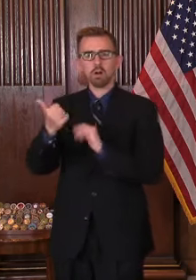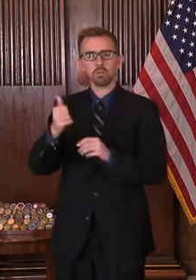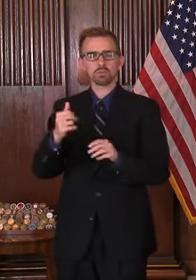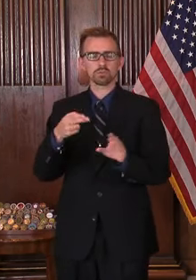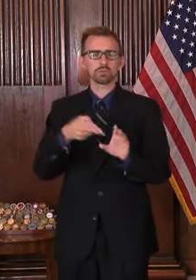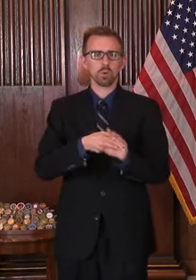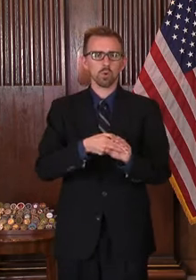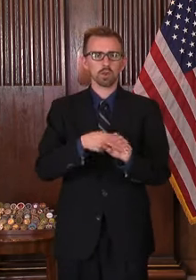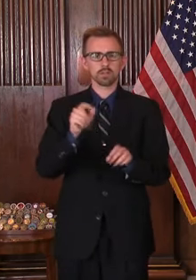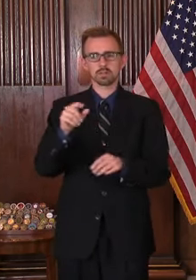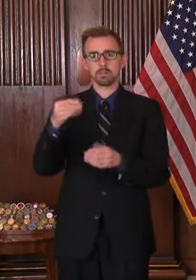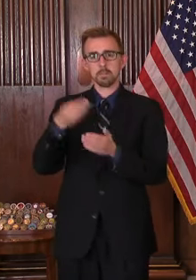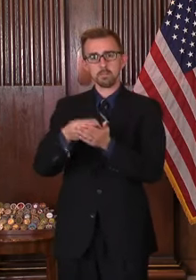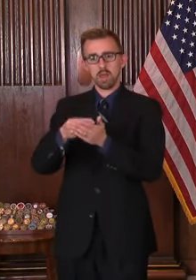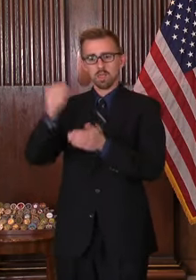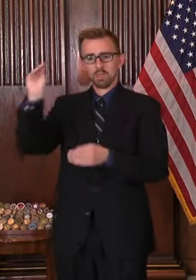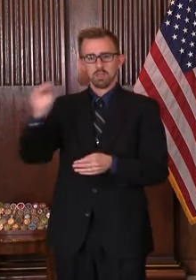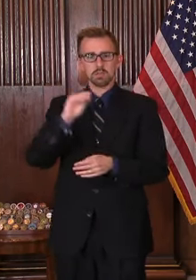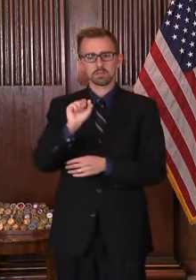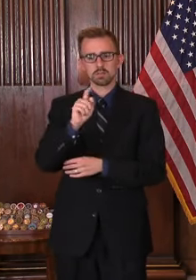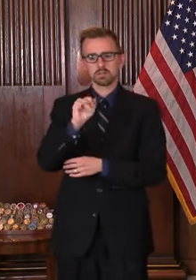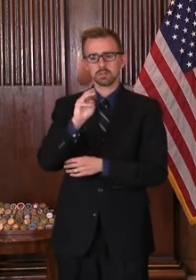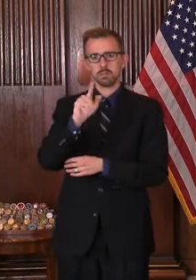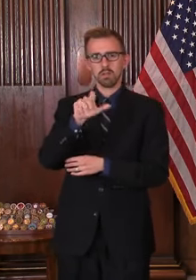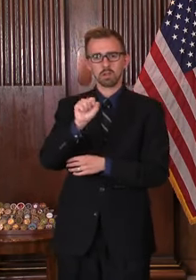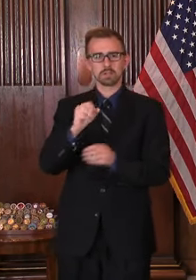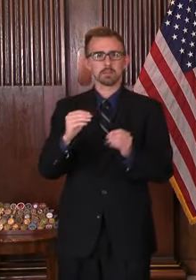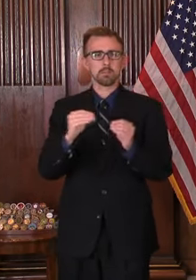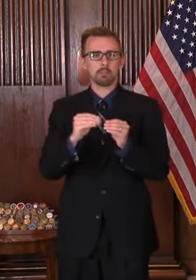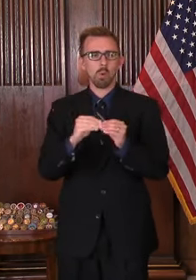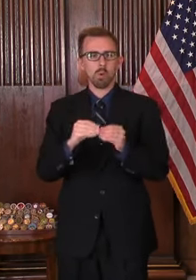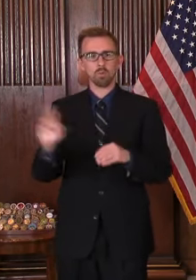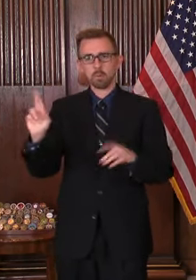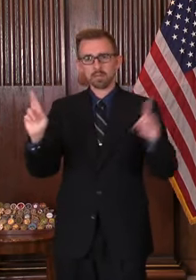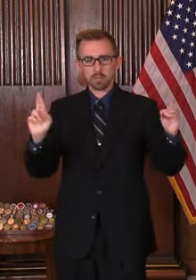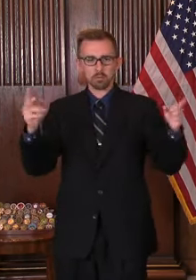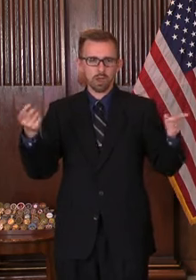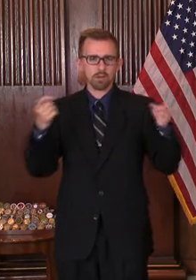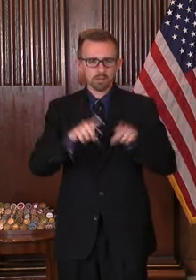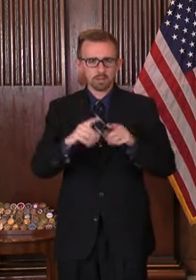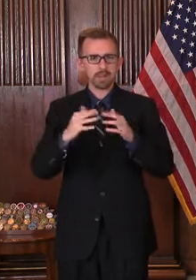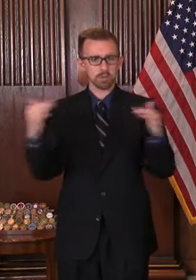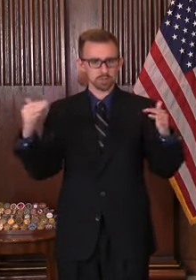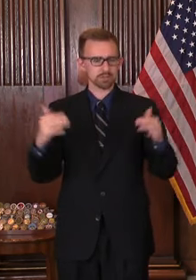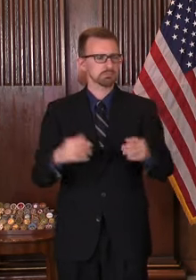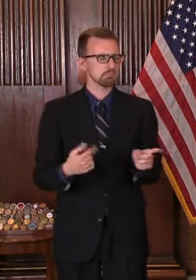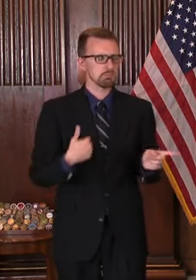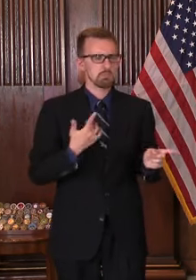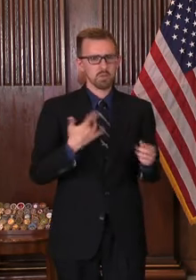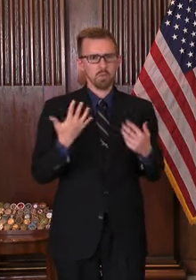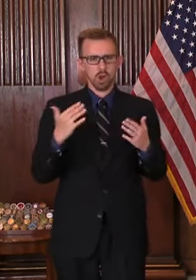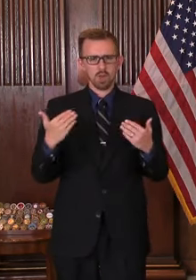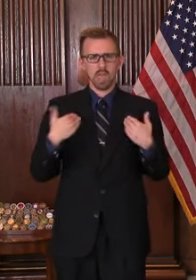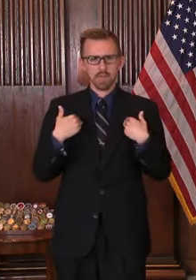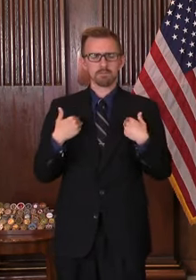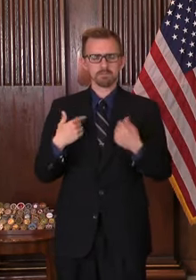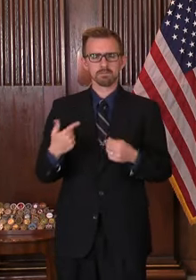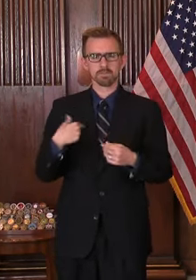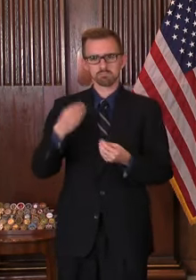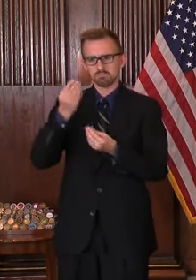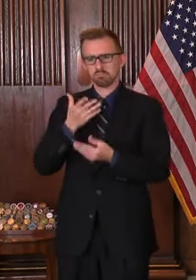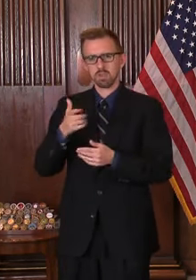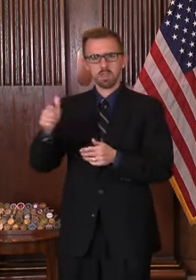money informal working group to make it more of a bipartisan and diverse group? I think we have. My understanding is, I was briefed